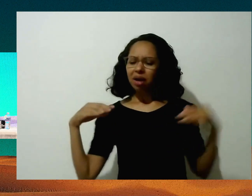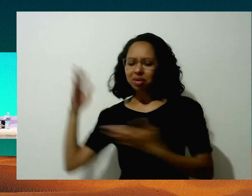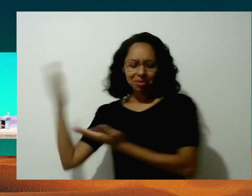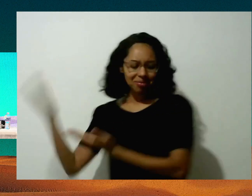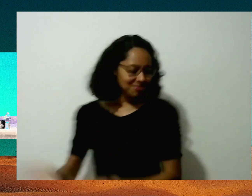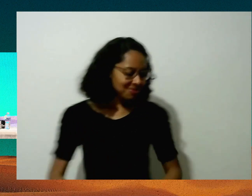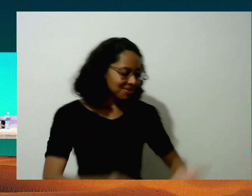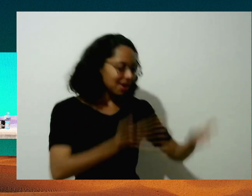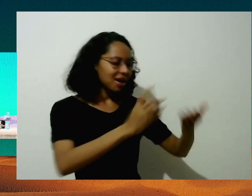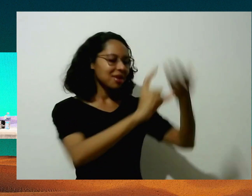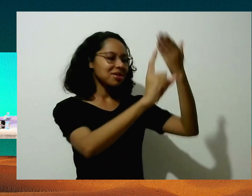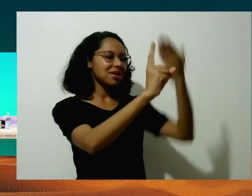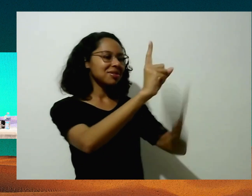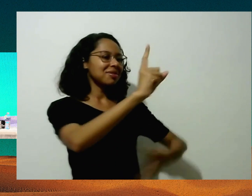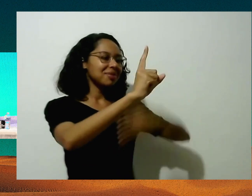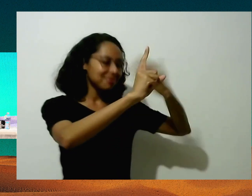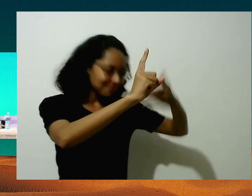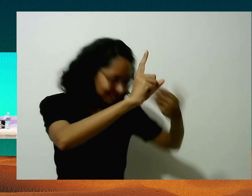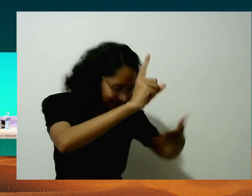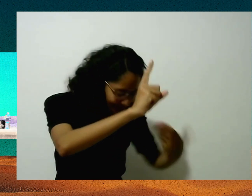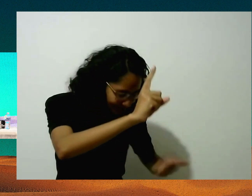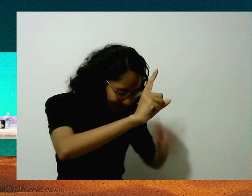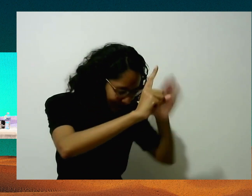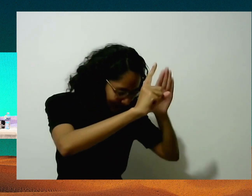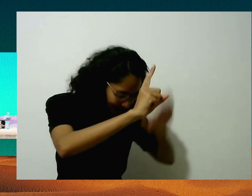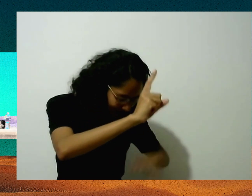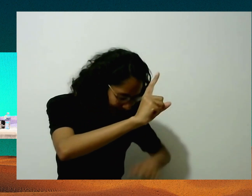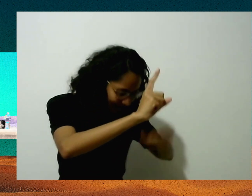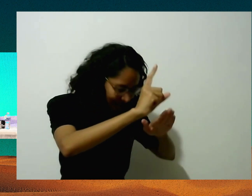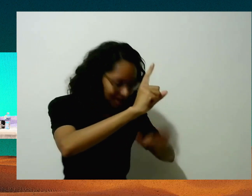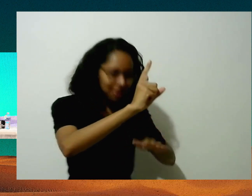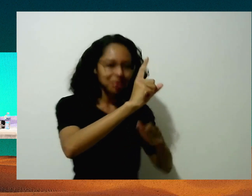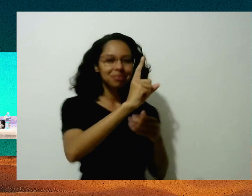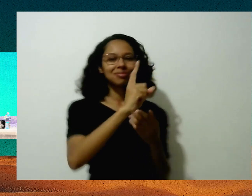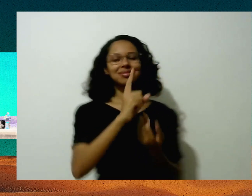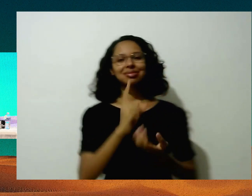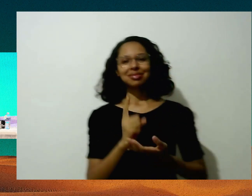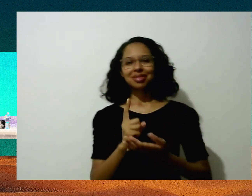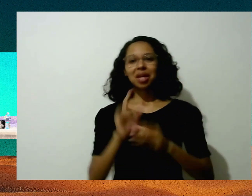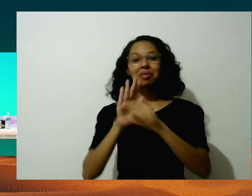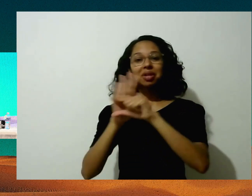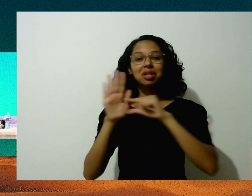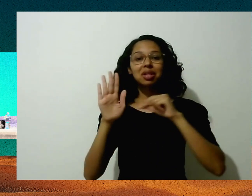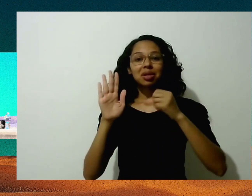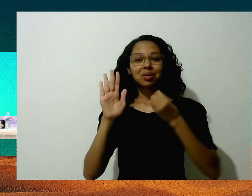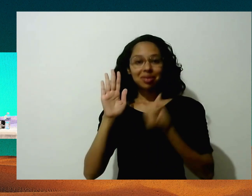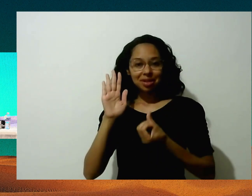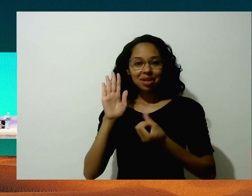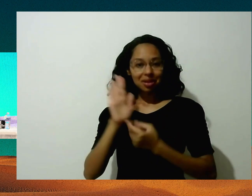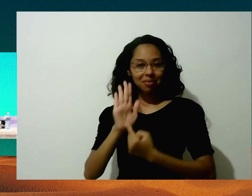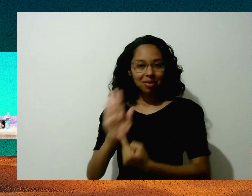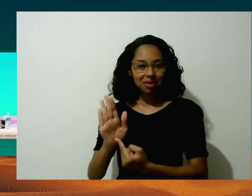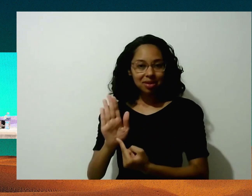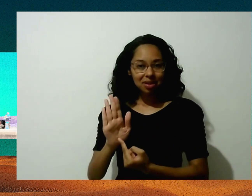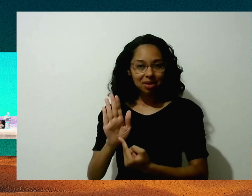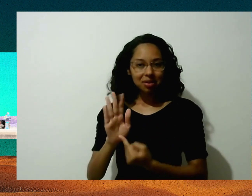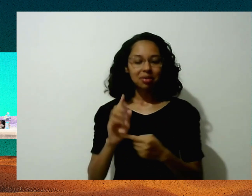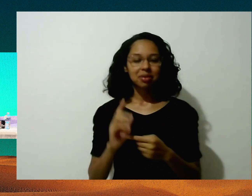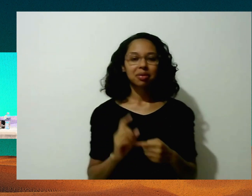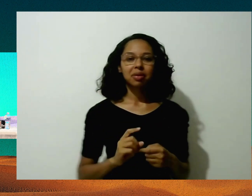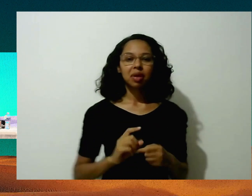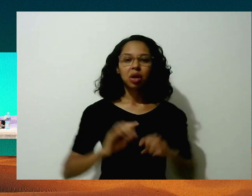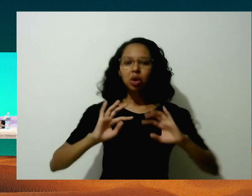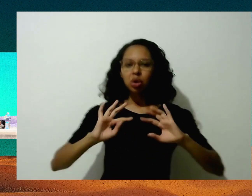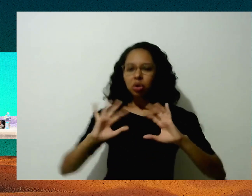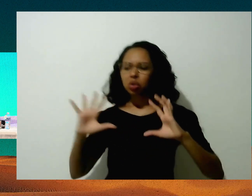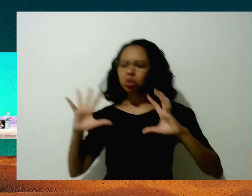Está aqui no versículo 6. Está aqui no versículo 6. It is in verse 6. E todos os anjos